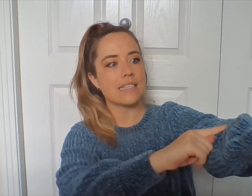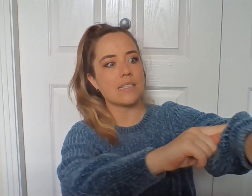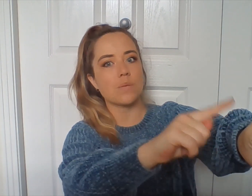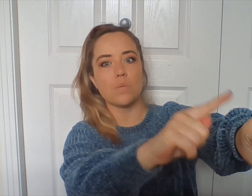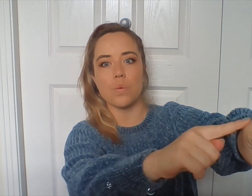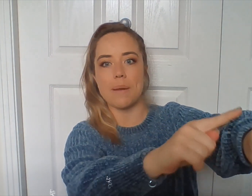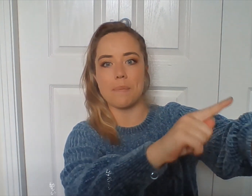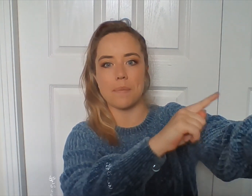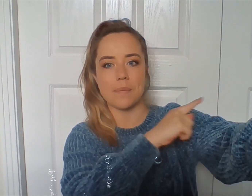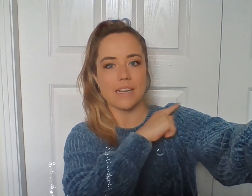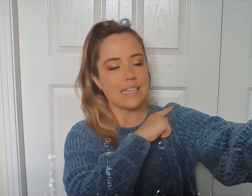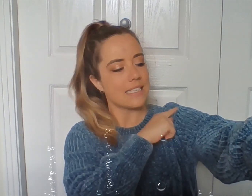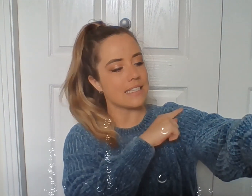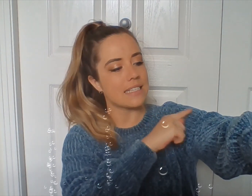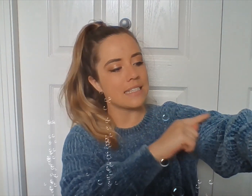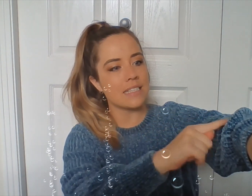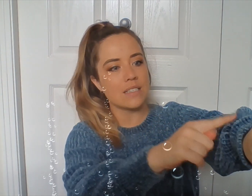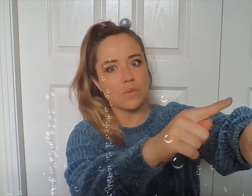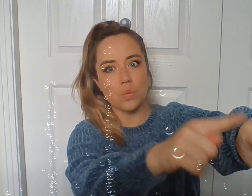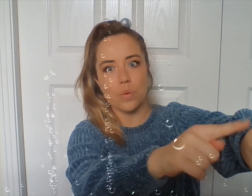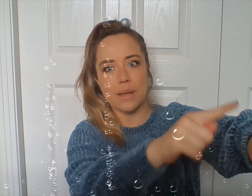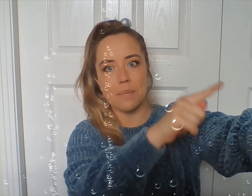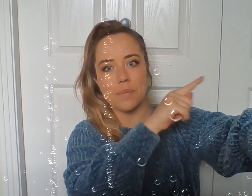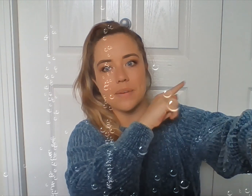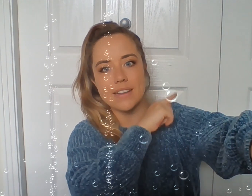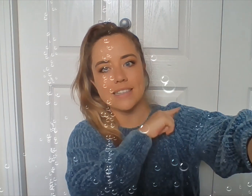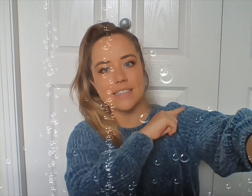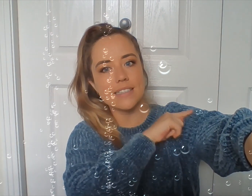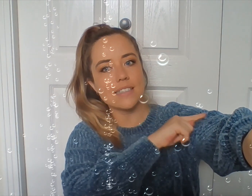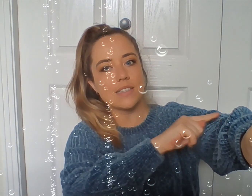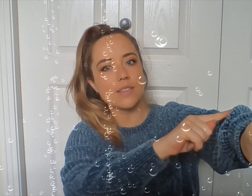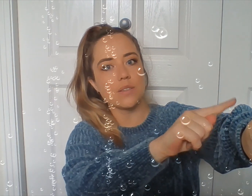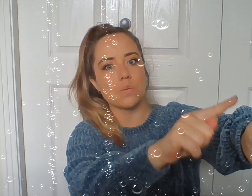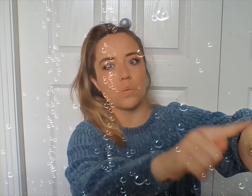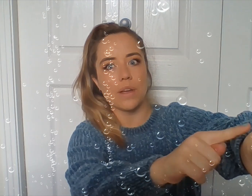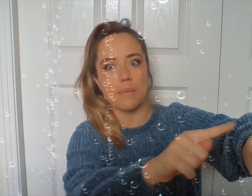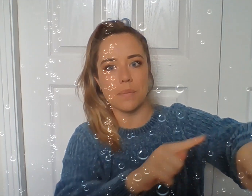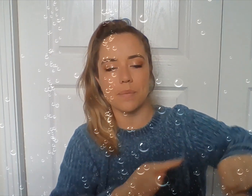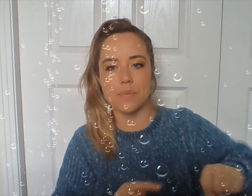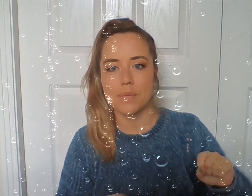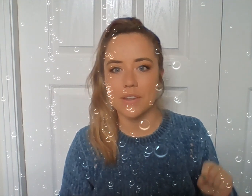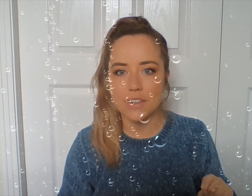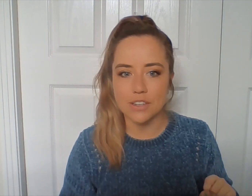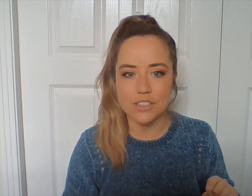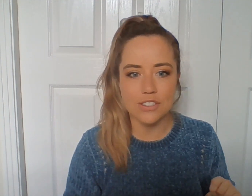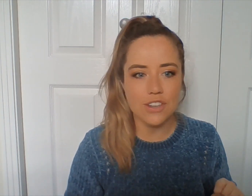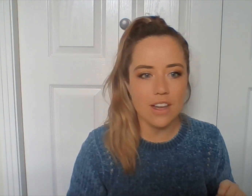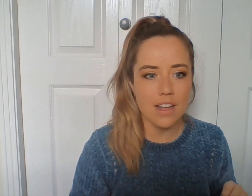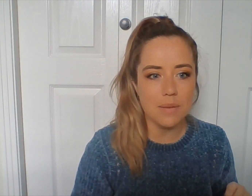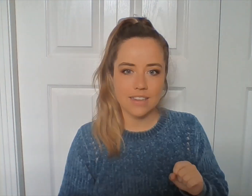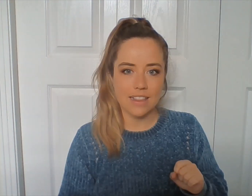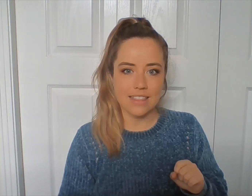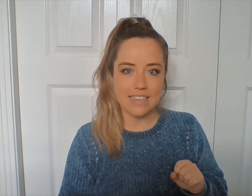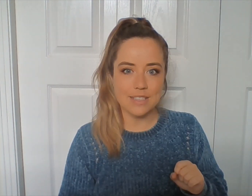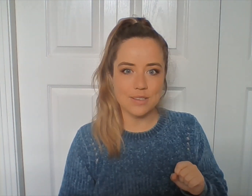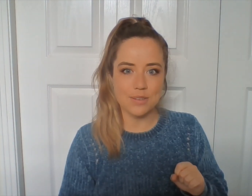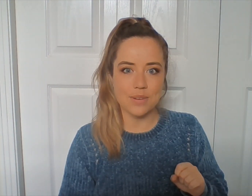Swim. Swim. Swim. Swim. Good job. Let's do